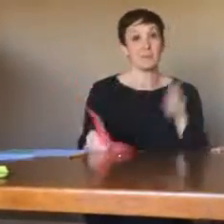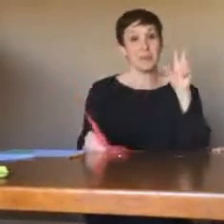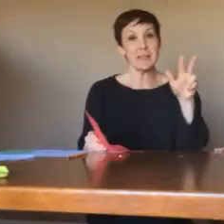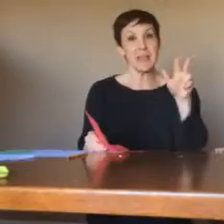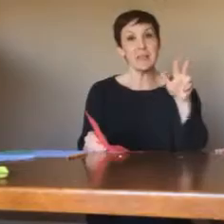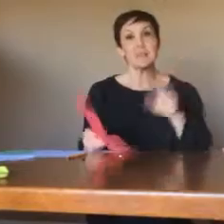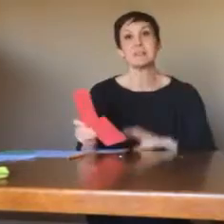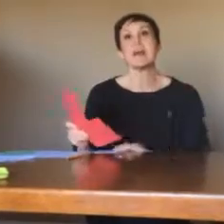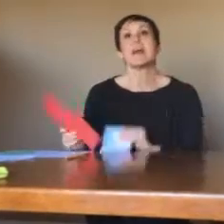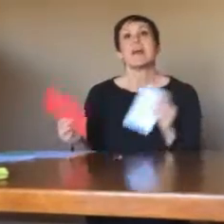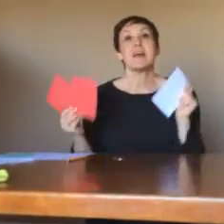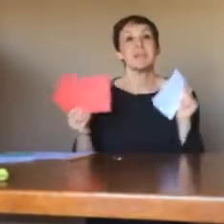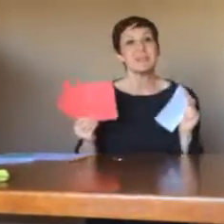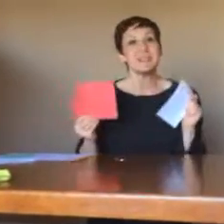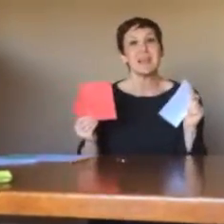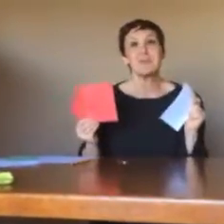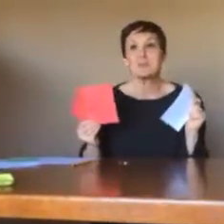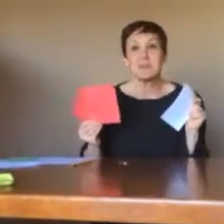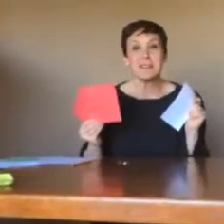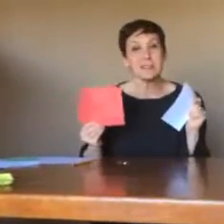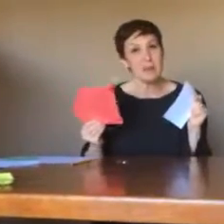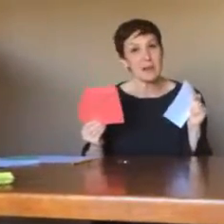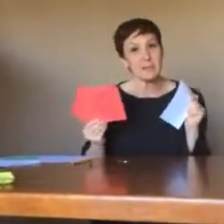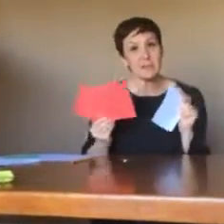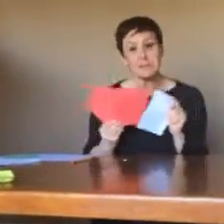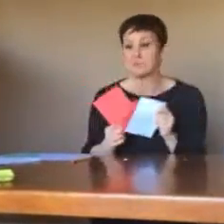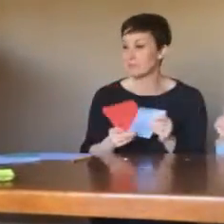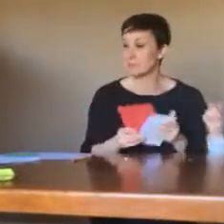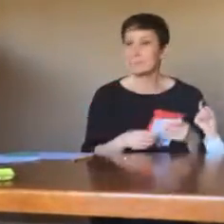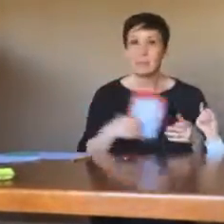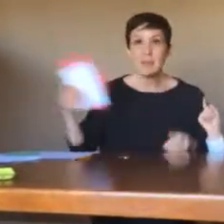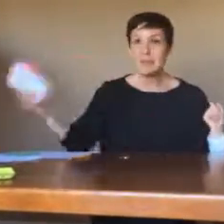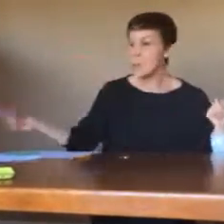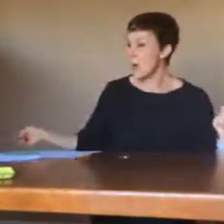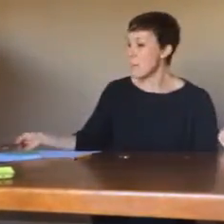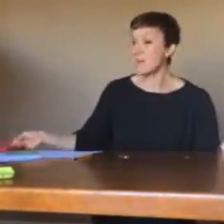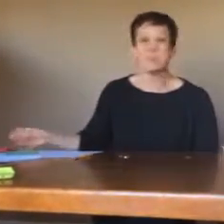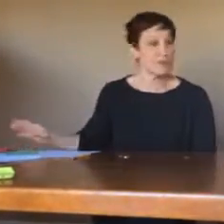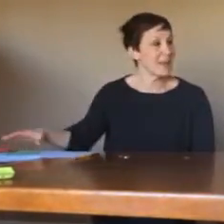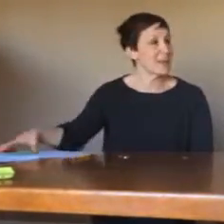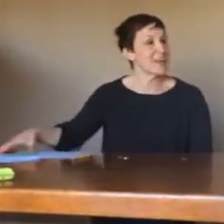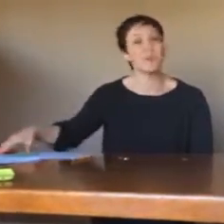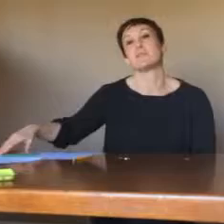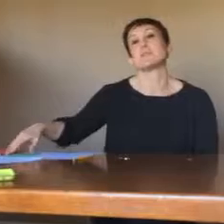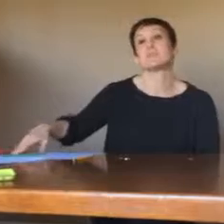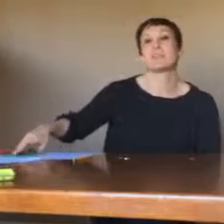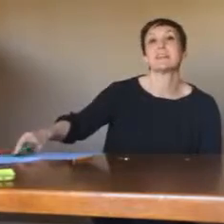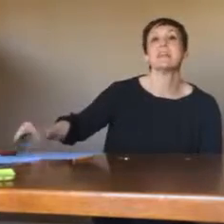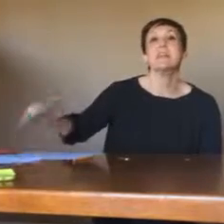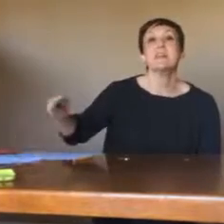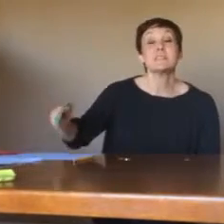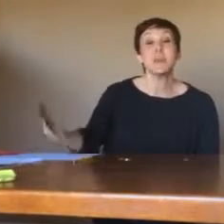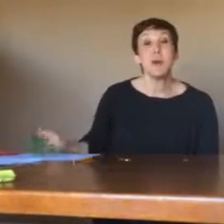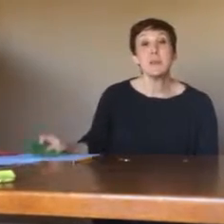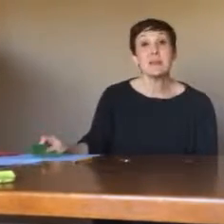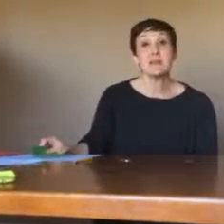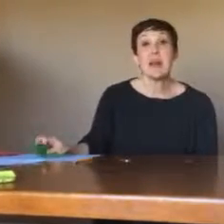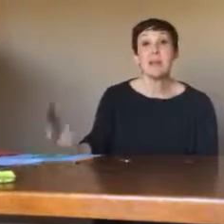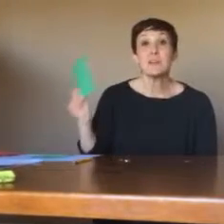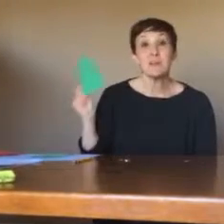3 times and 3 times with a distractor. So I'm actually ready, I know, so I'm ready to add a new